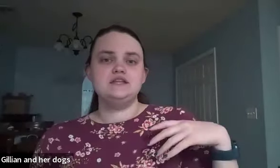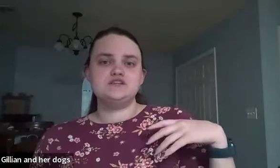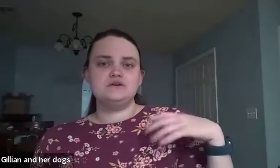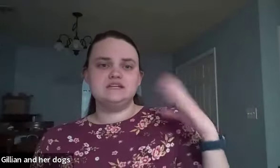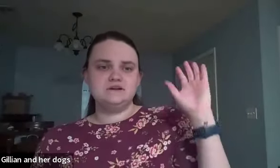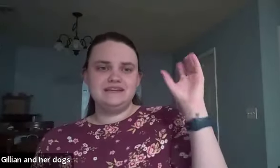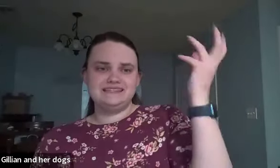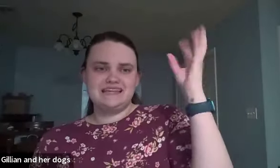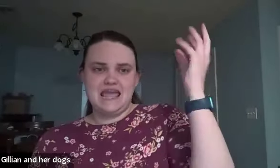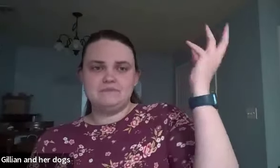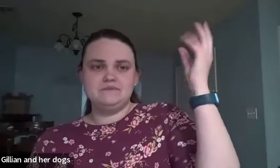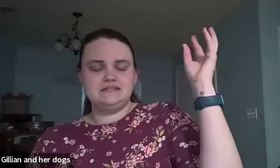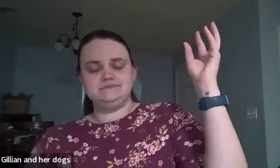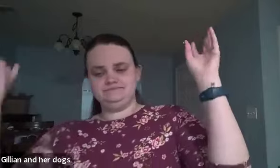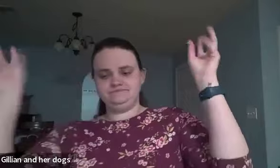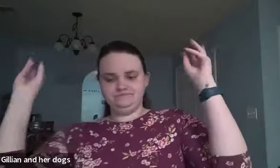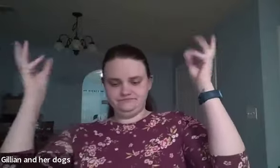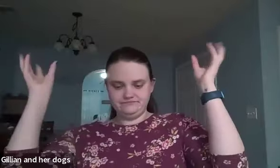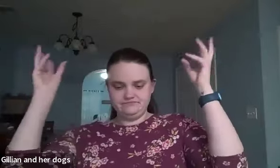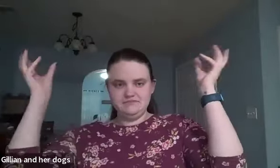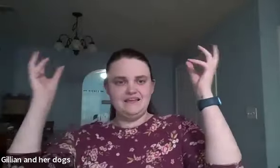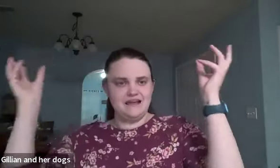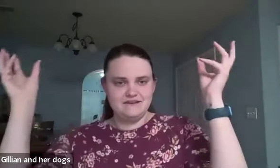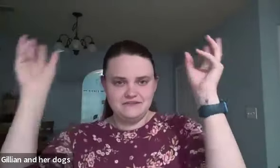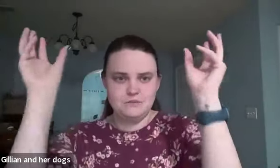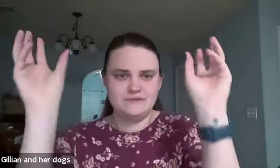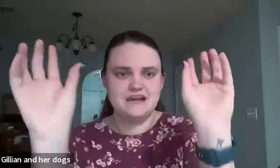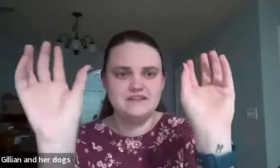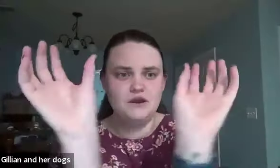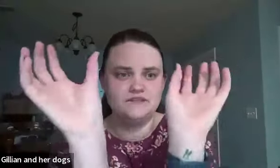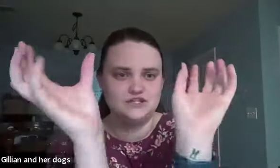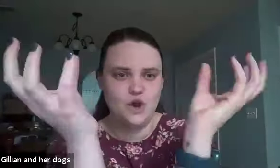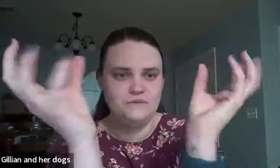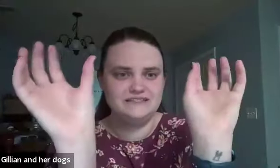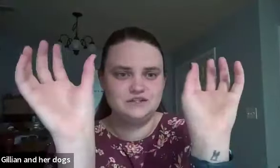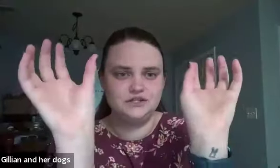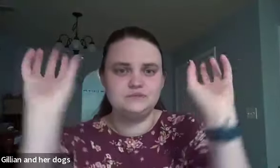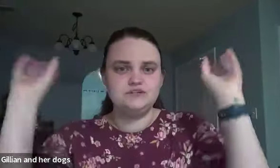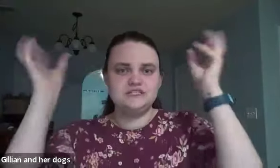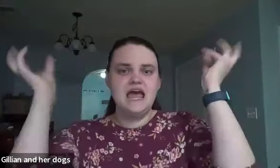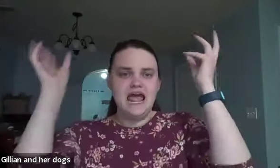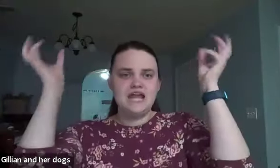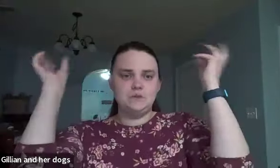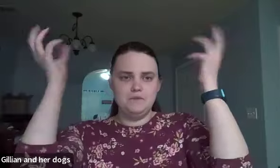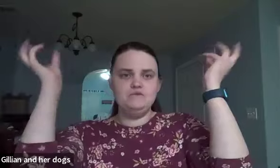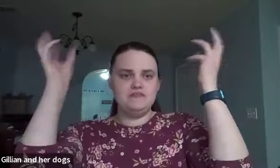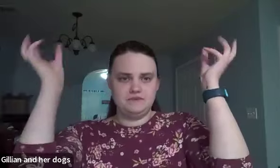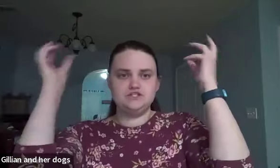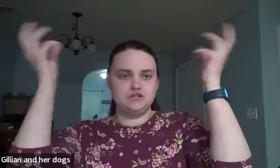And so typically it's I had to think for a moment. It's kind of like you have these open circular motions and you're moving them in